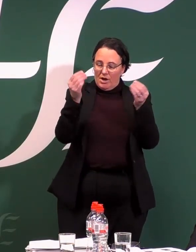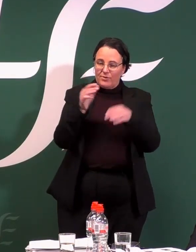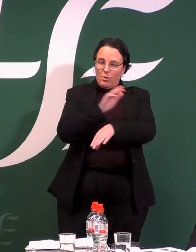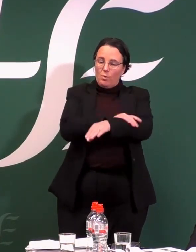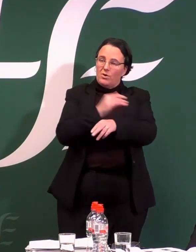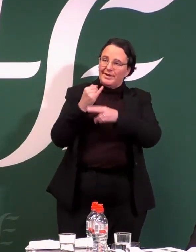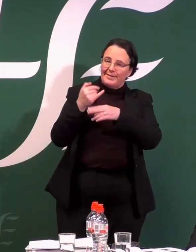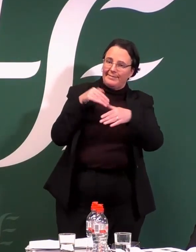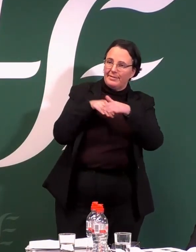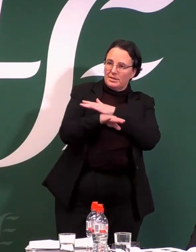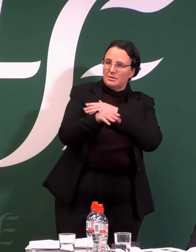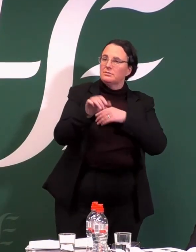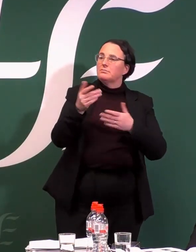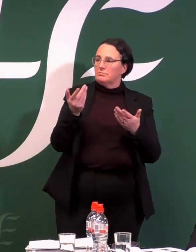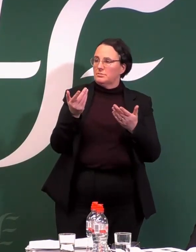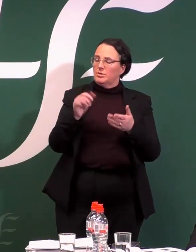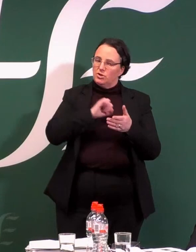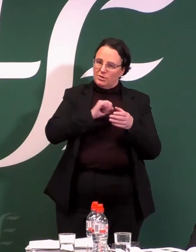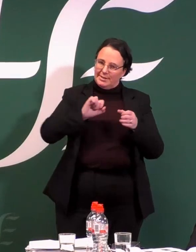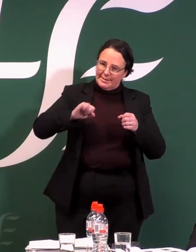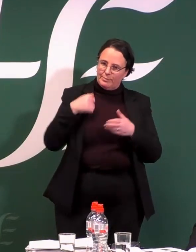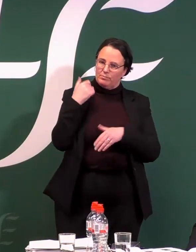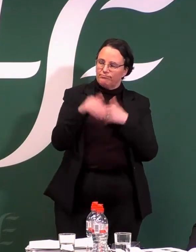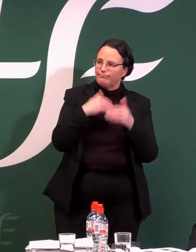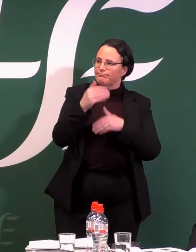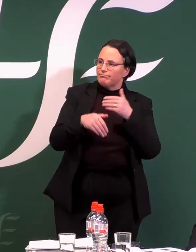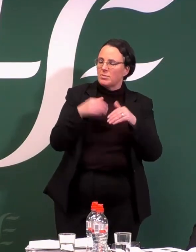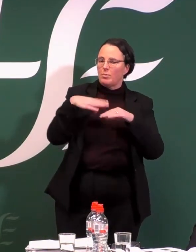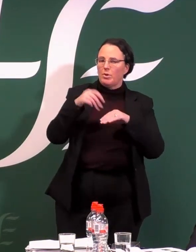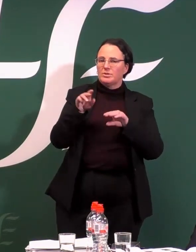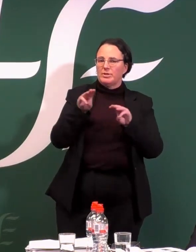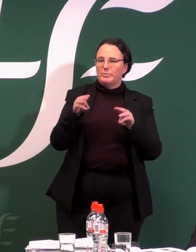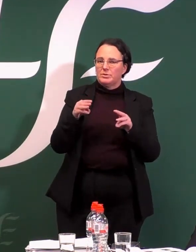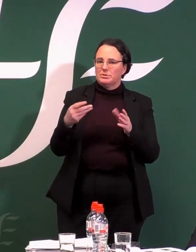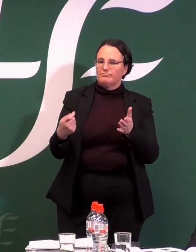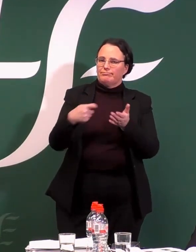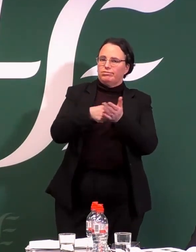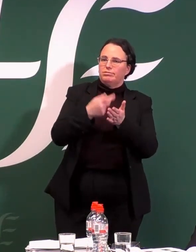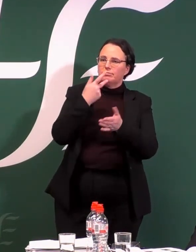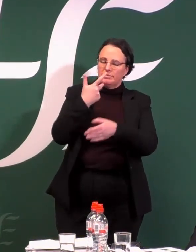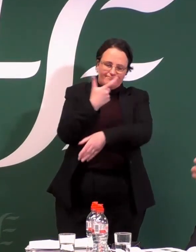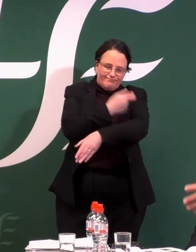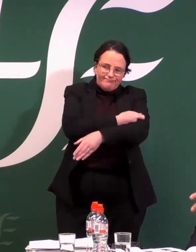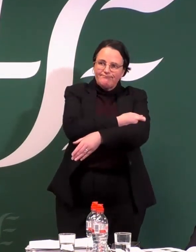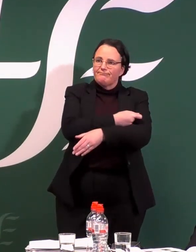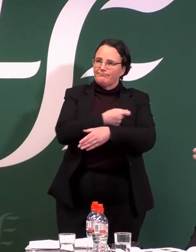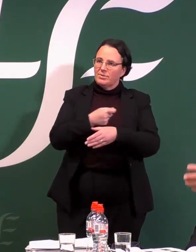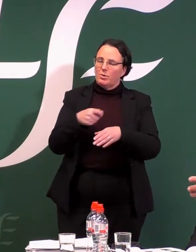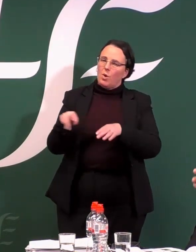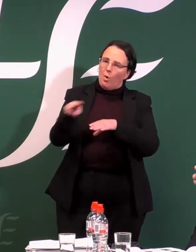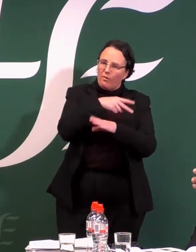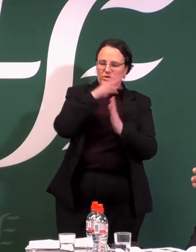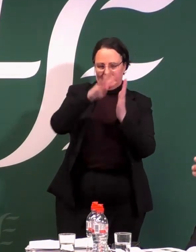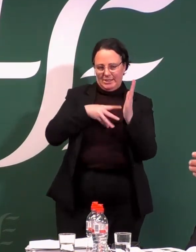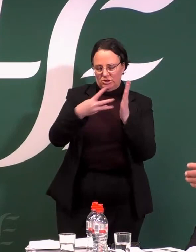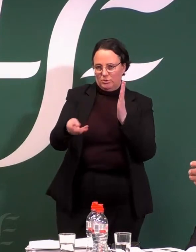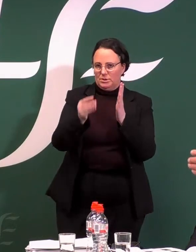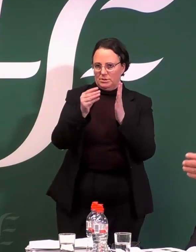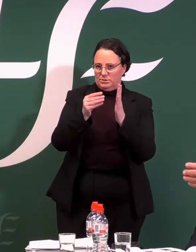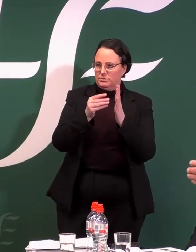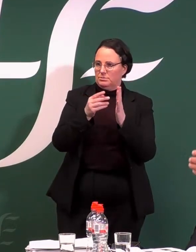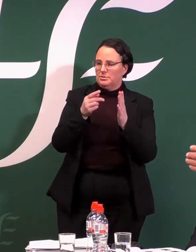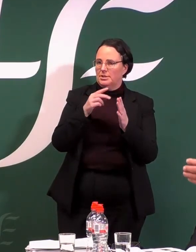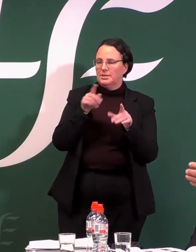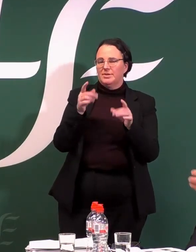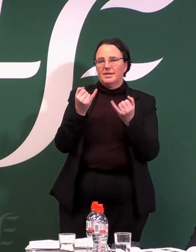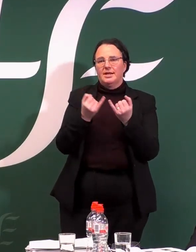and maximise the throughput in the centres so that we're getting more people boosted earlier. So it means we're over-scheduling, not dissimilar to the way airlines